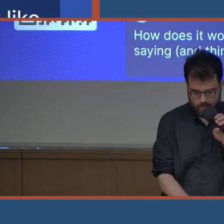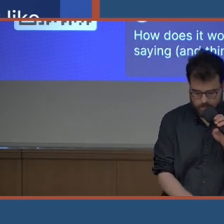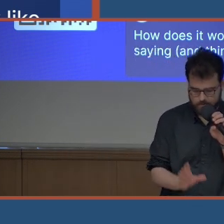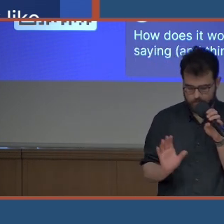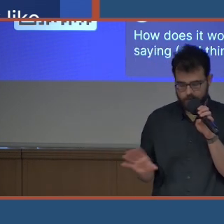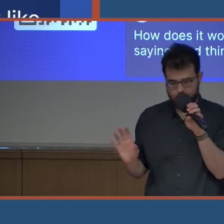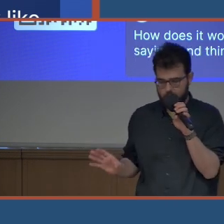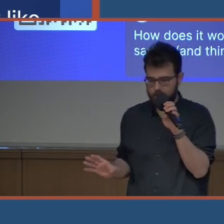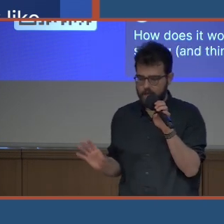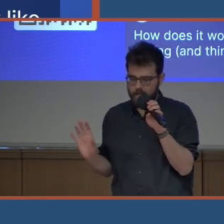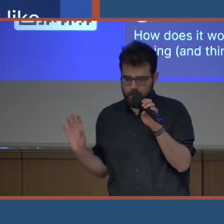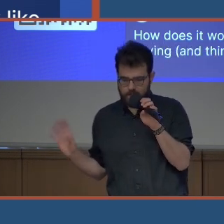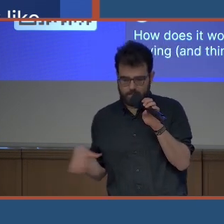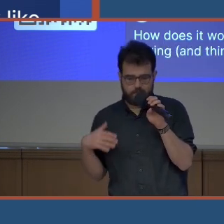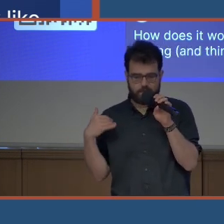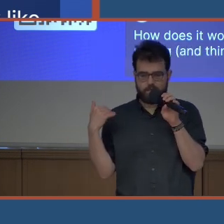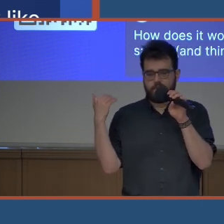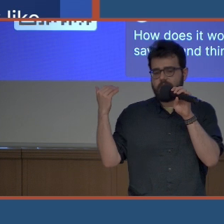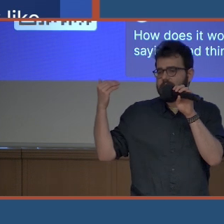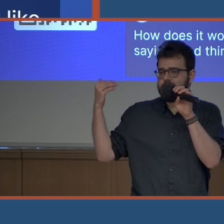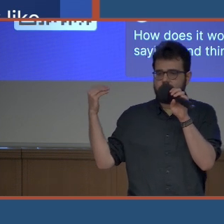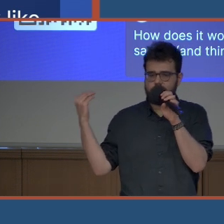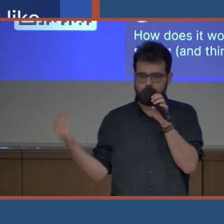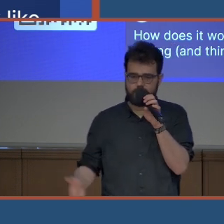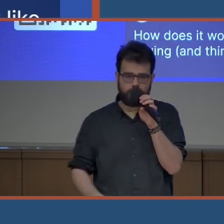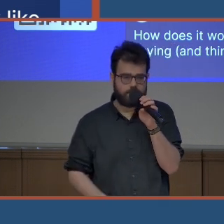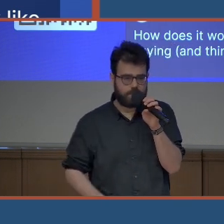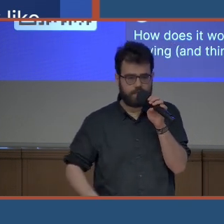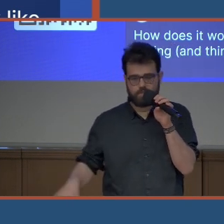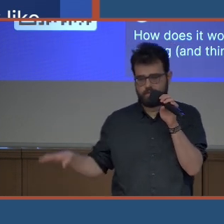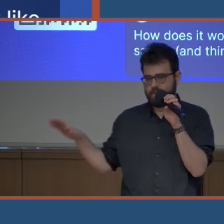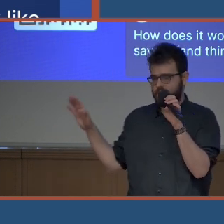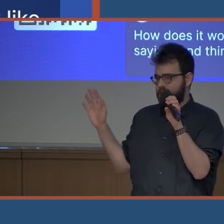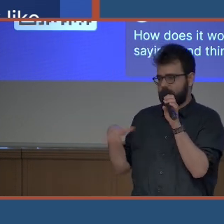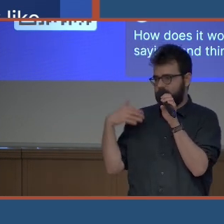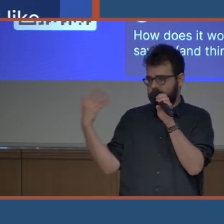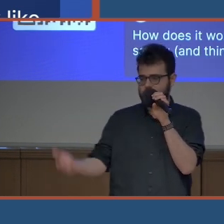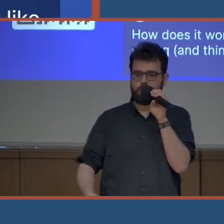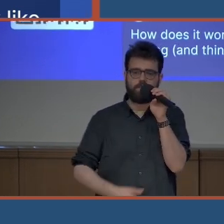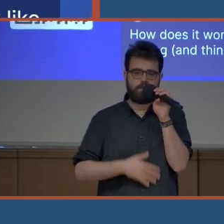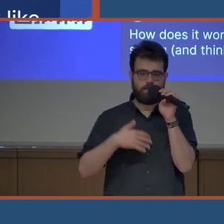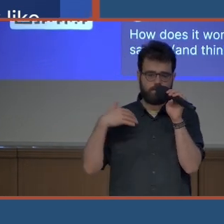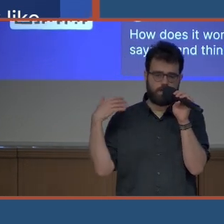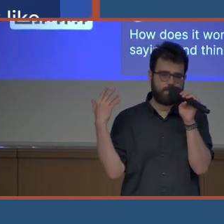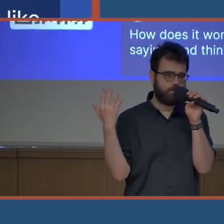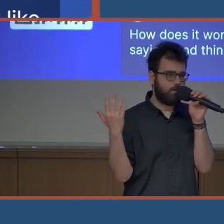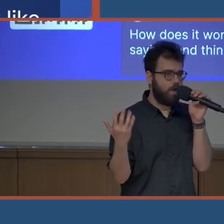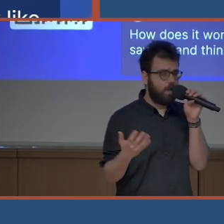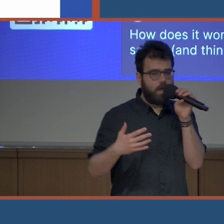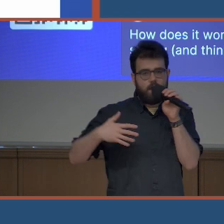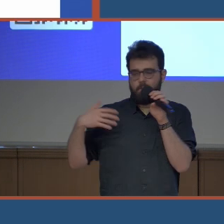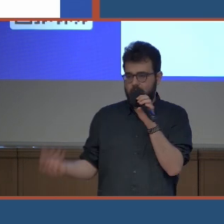spoken languages pretty well, and some others don't. It's due to education systems and